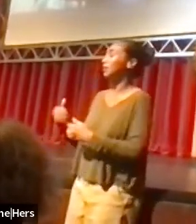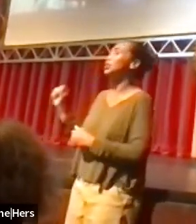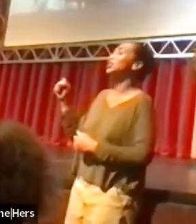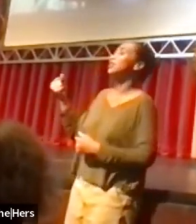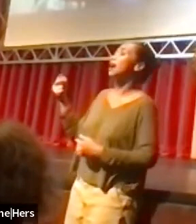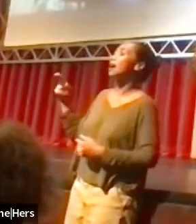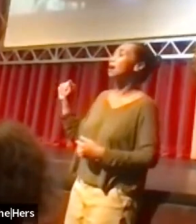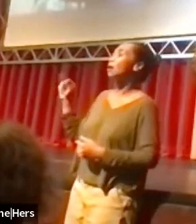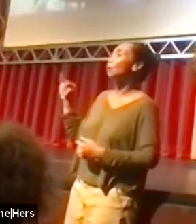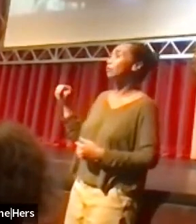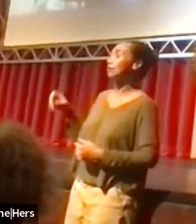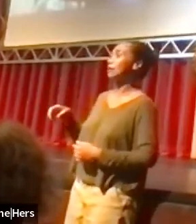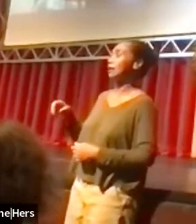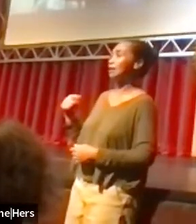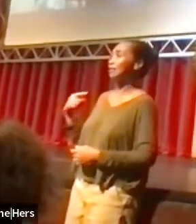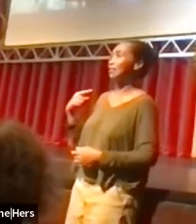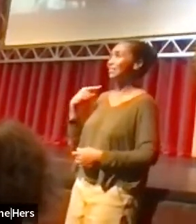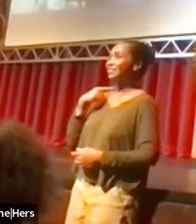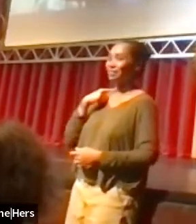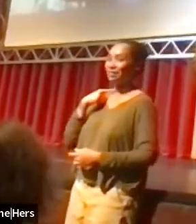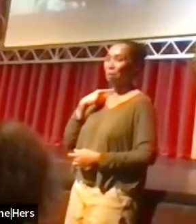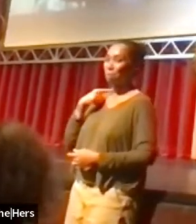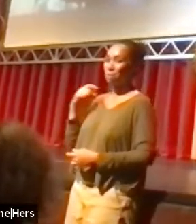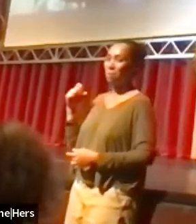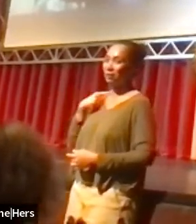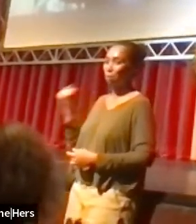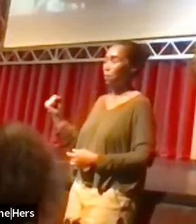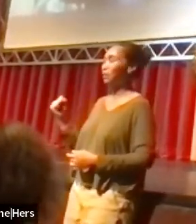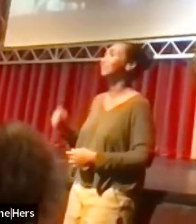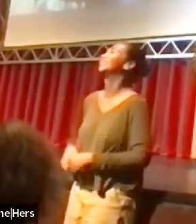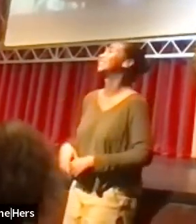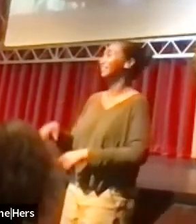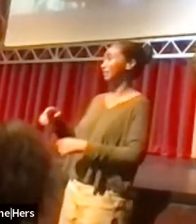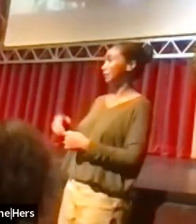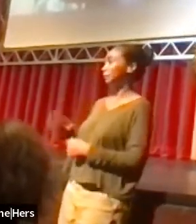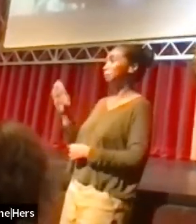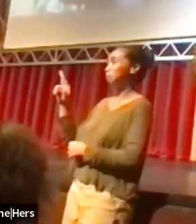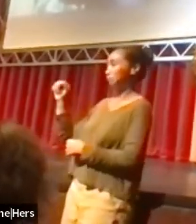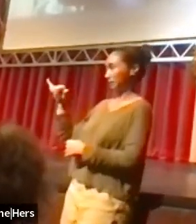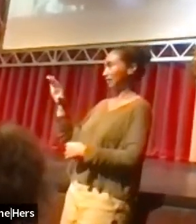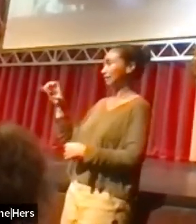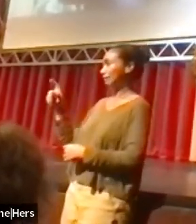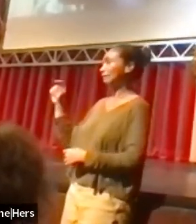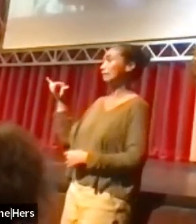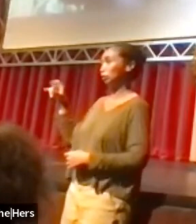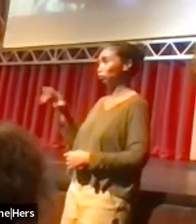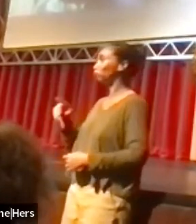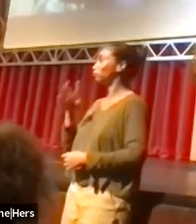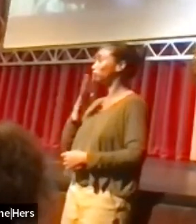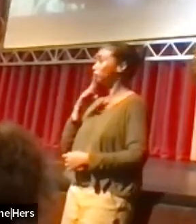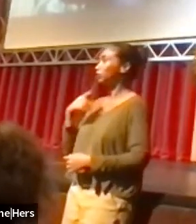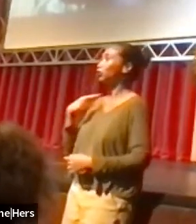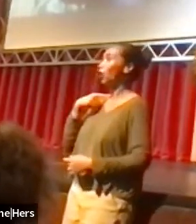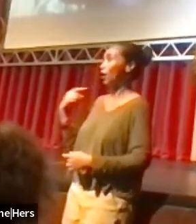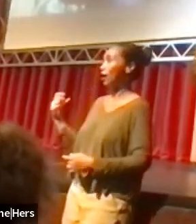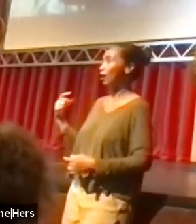Sean is Samoan poet and playwright Grace Taylor, who spends time here in